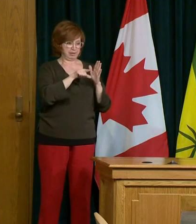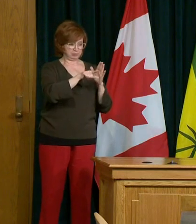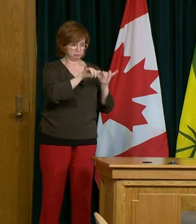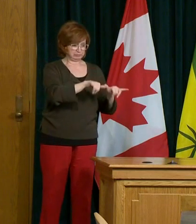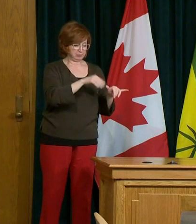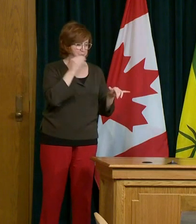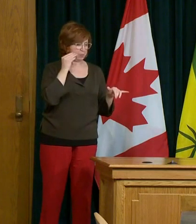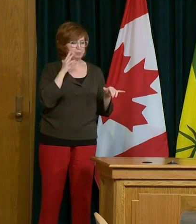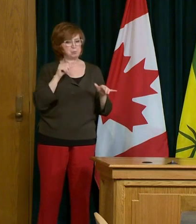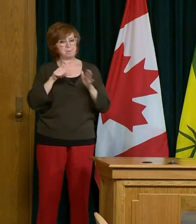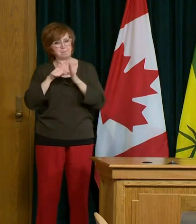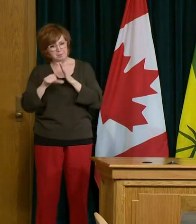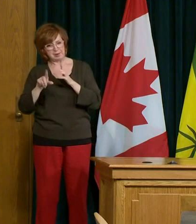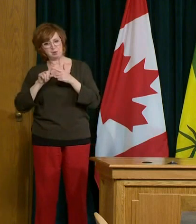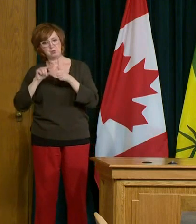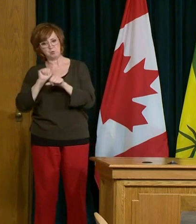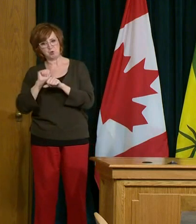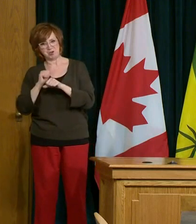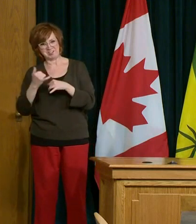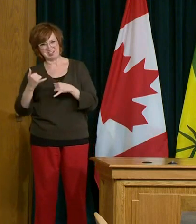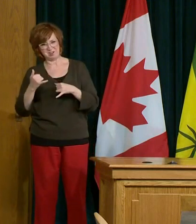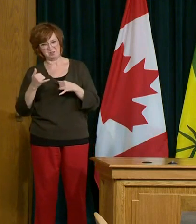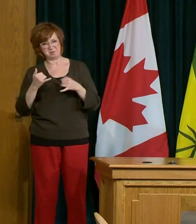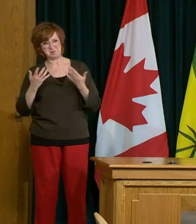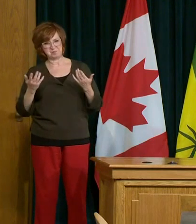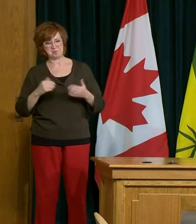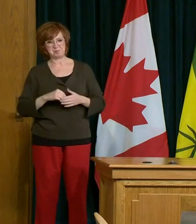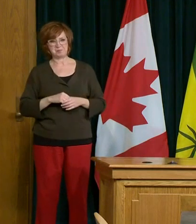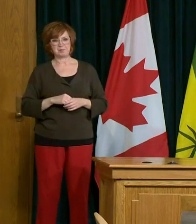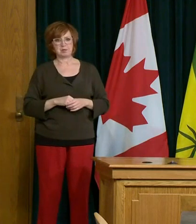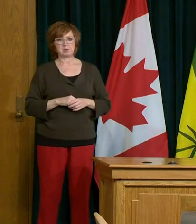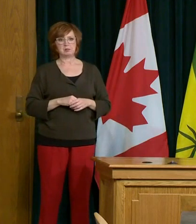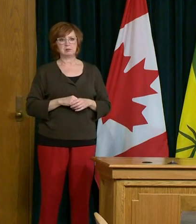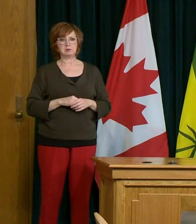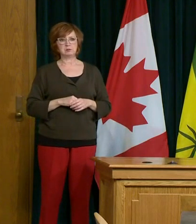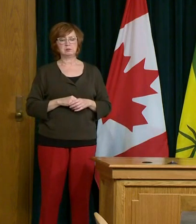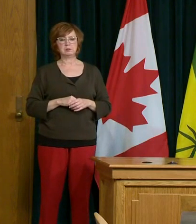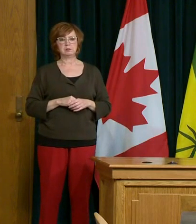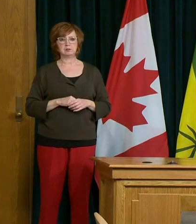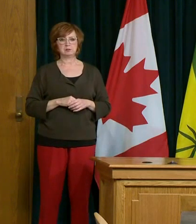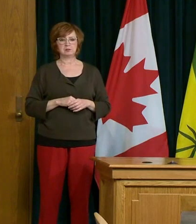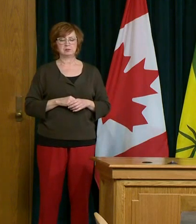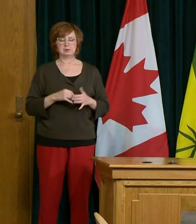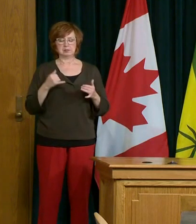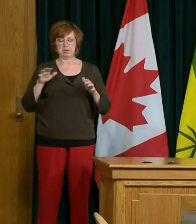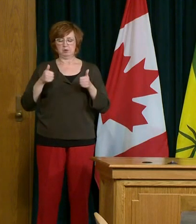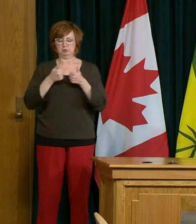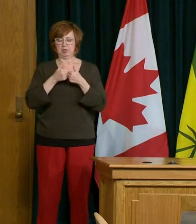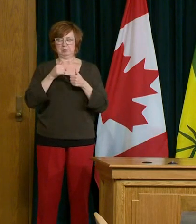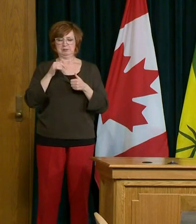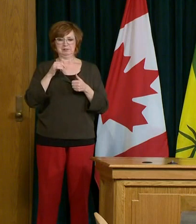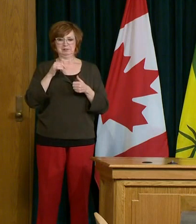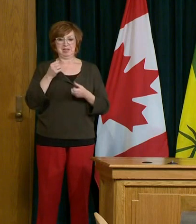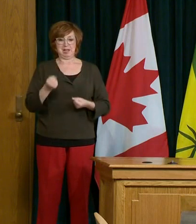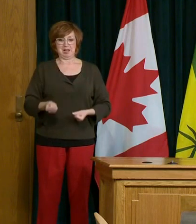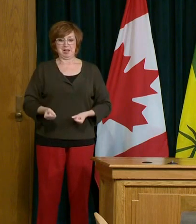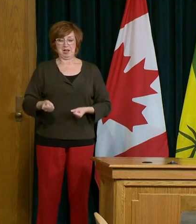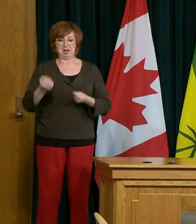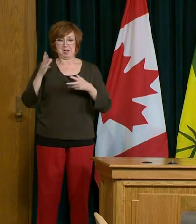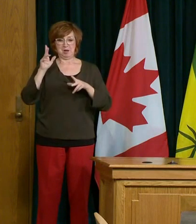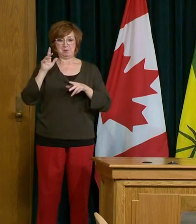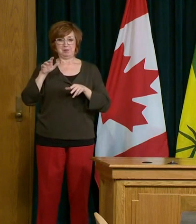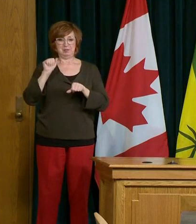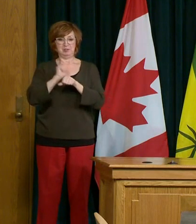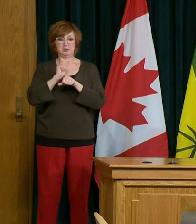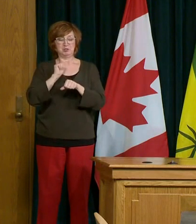our community and in our economy. And now we have the challenge of doing that 71,000 times over to get everyone that has lost their